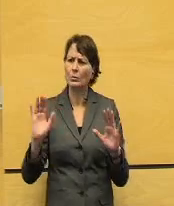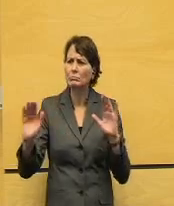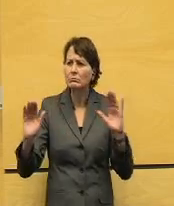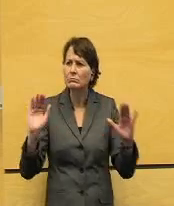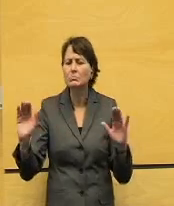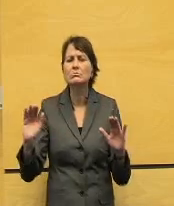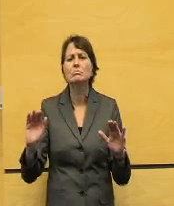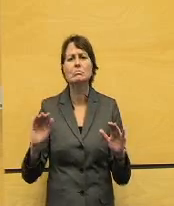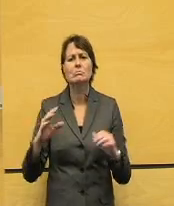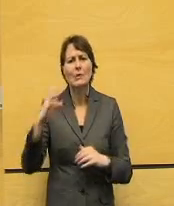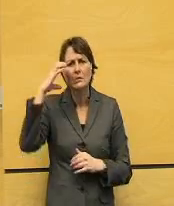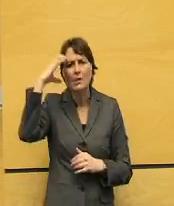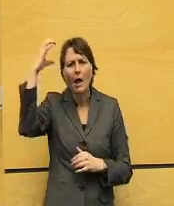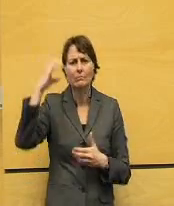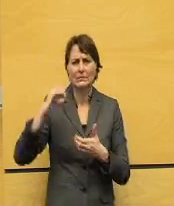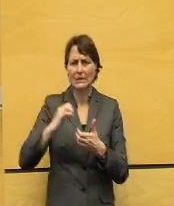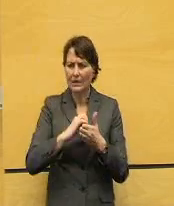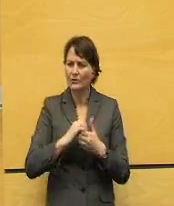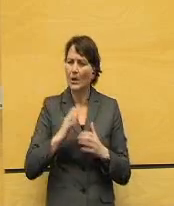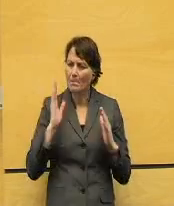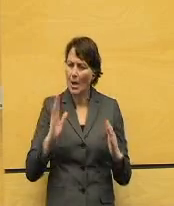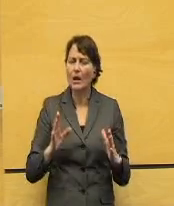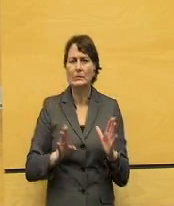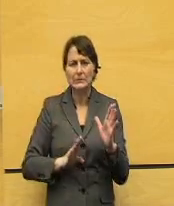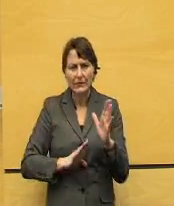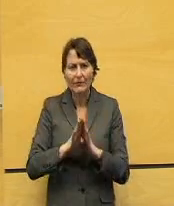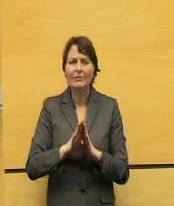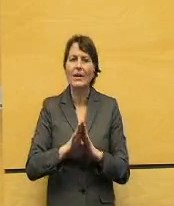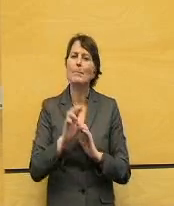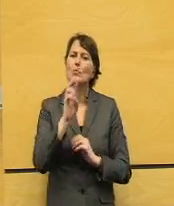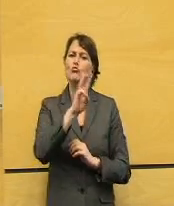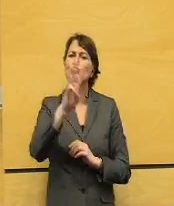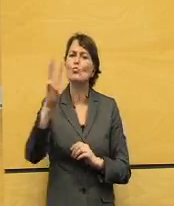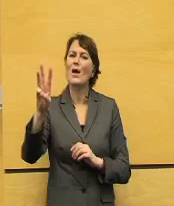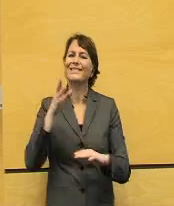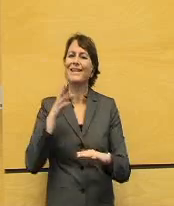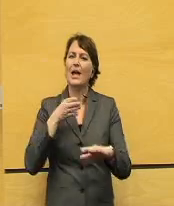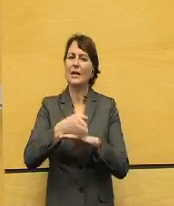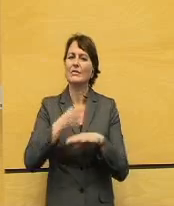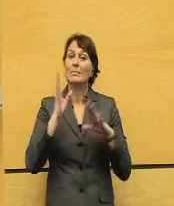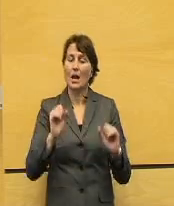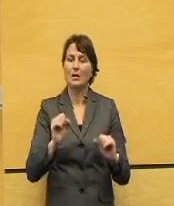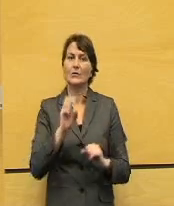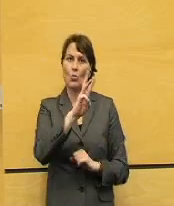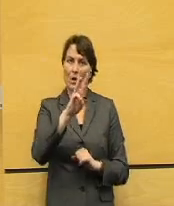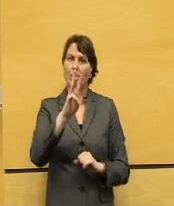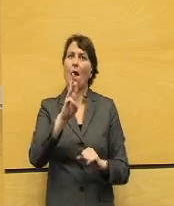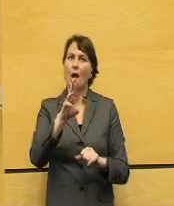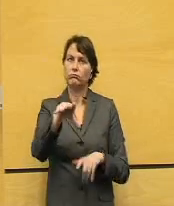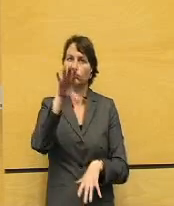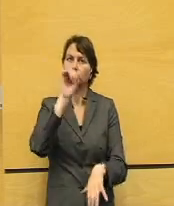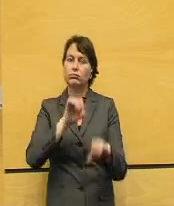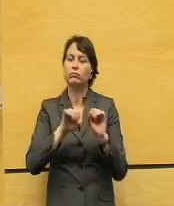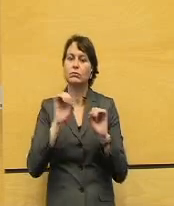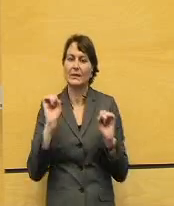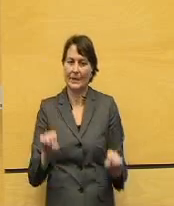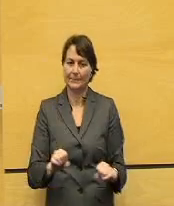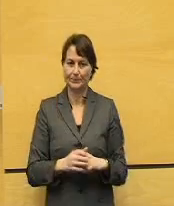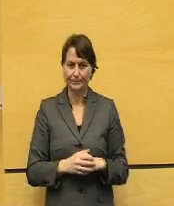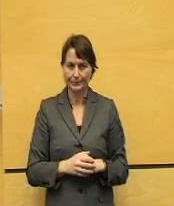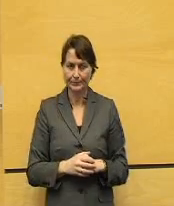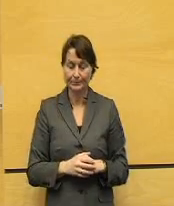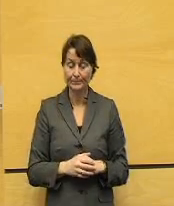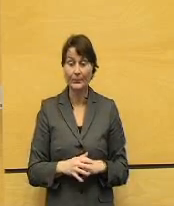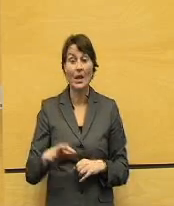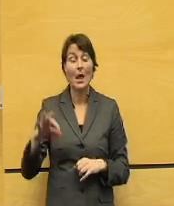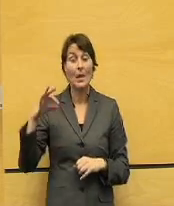government agencies to develop web accessibility to their website. The ministry has